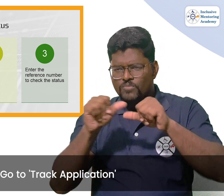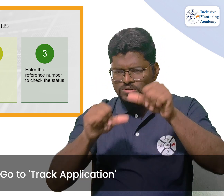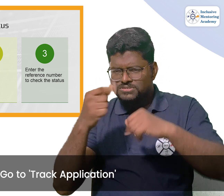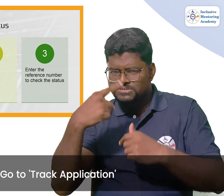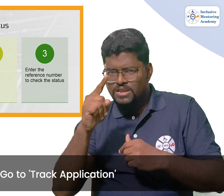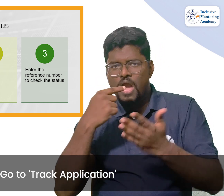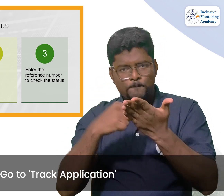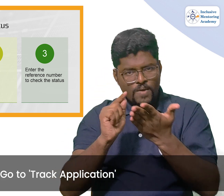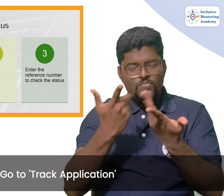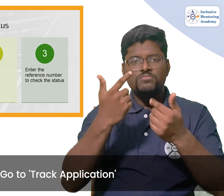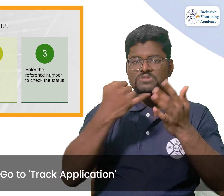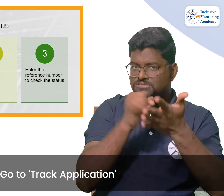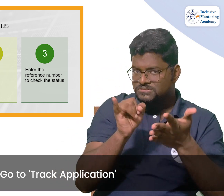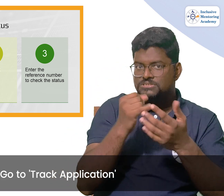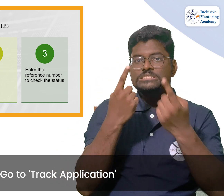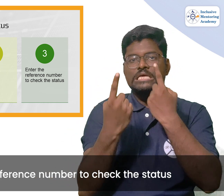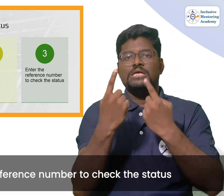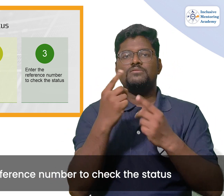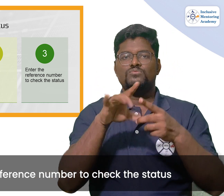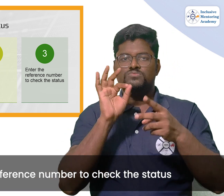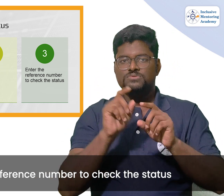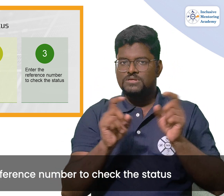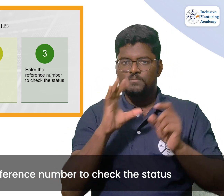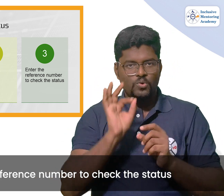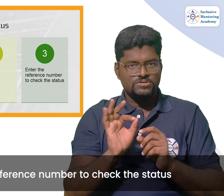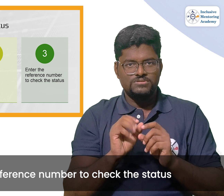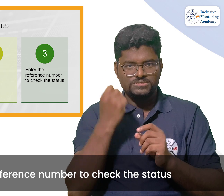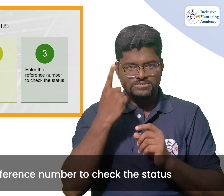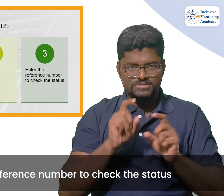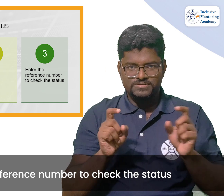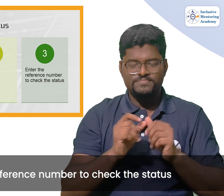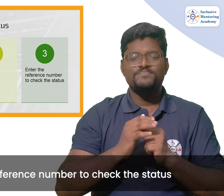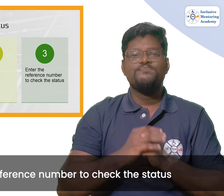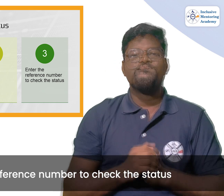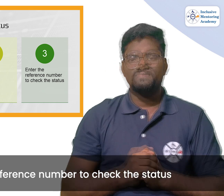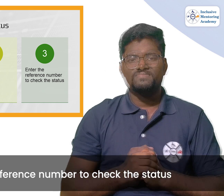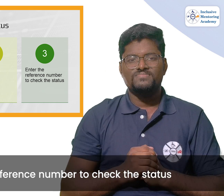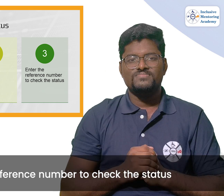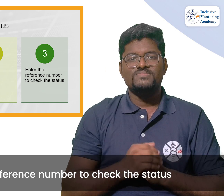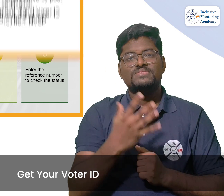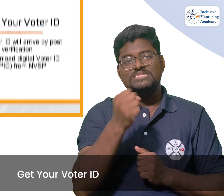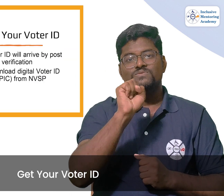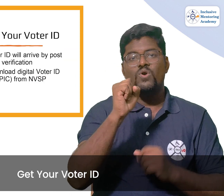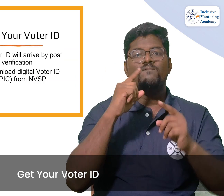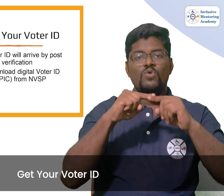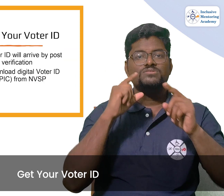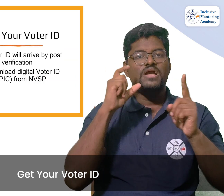Go to Track Application. Enter the reference number to check the status. Get your voter ID.